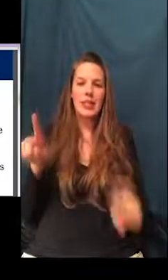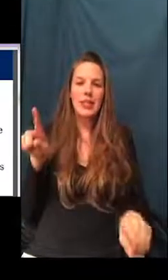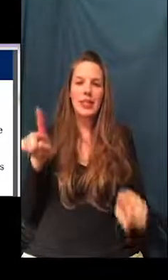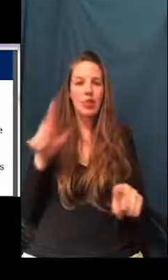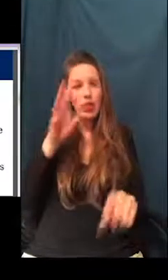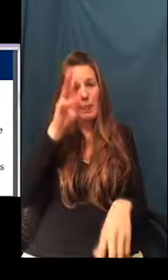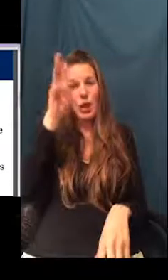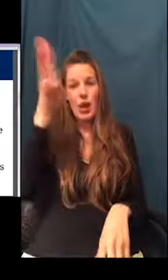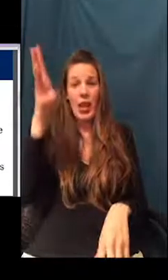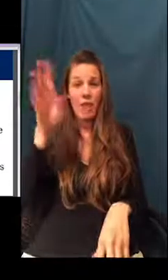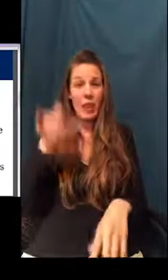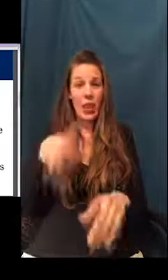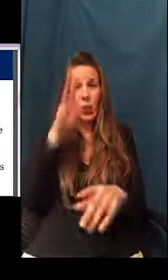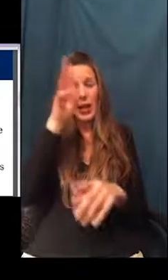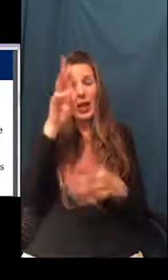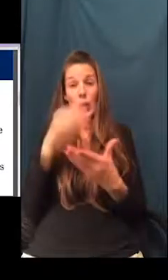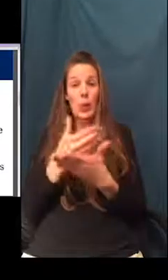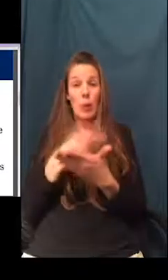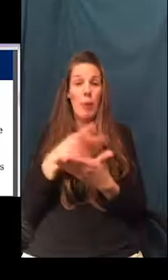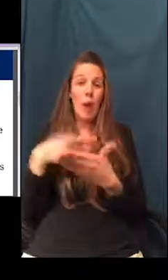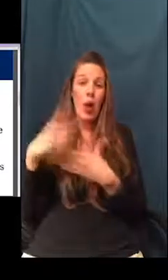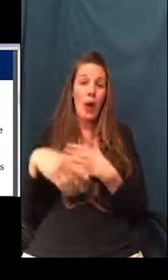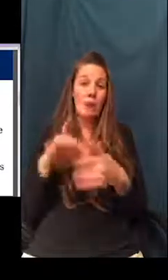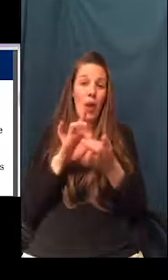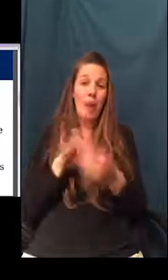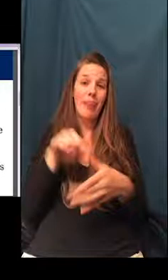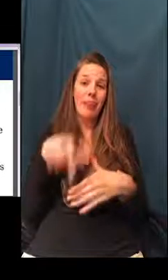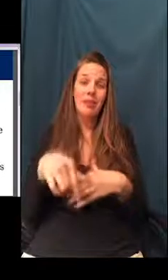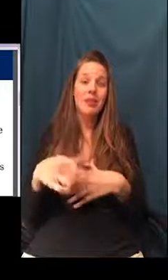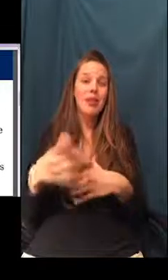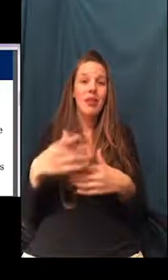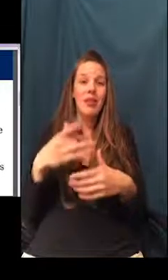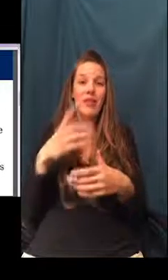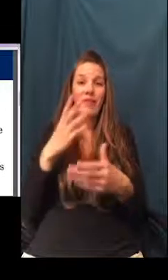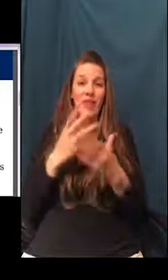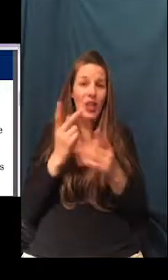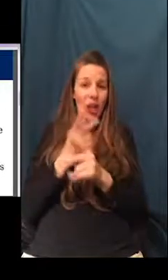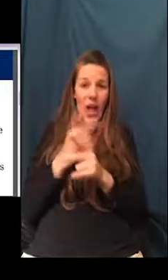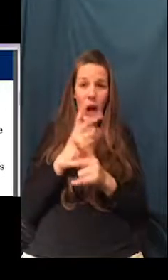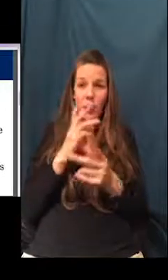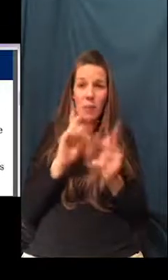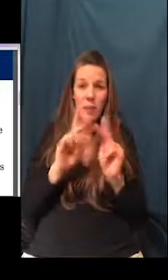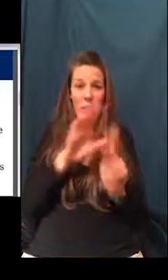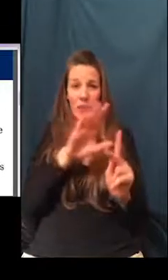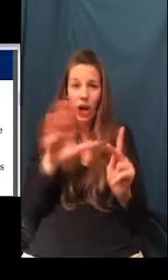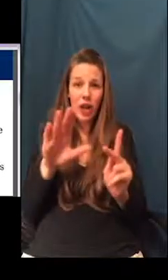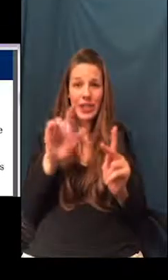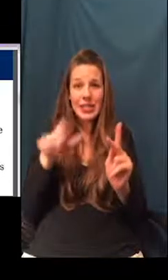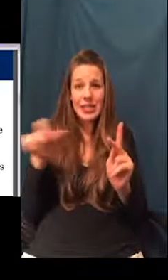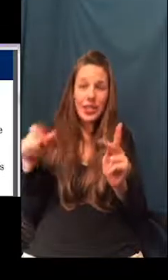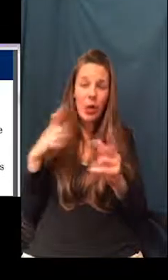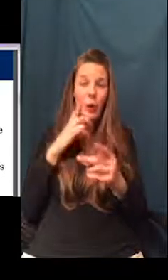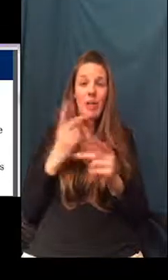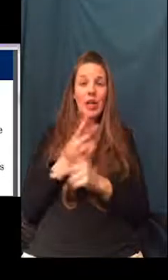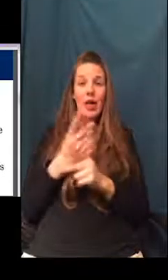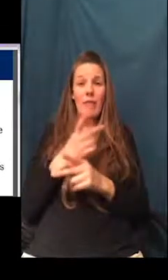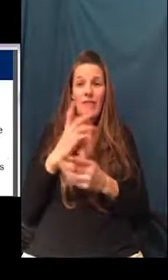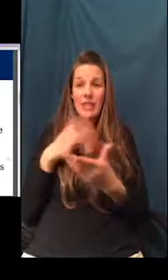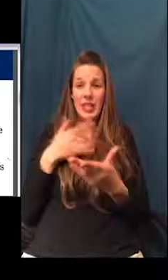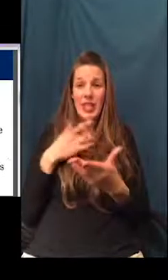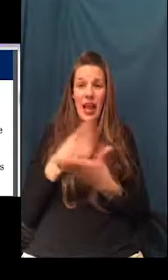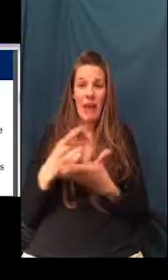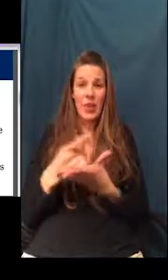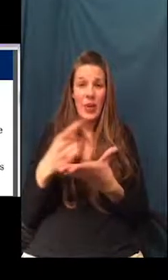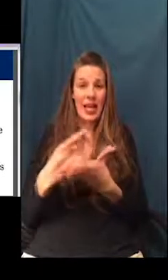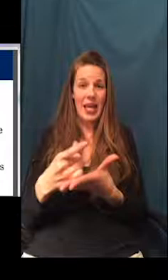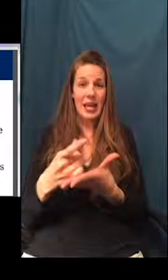Just kind of being creative and creating new programs around this and figuring out where people are, because it feels like every week,